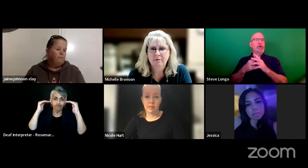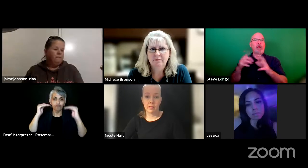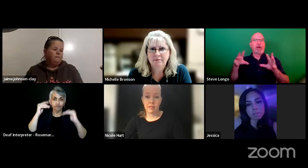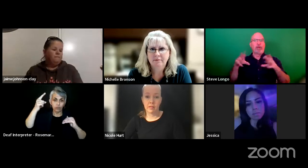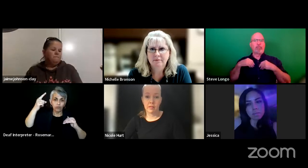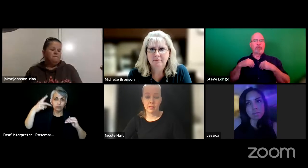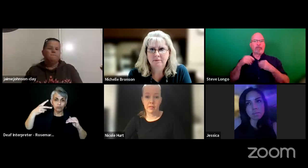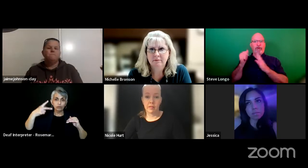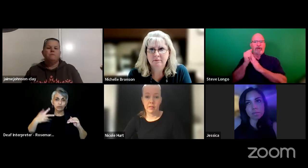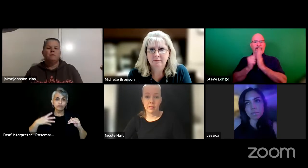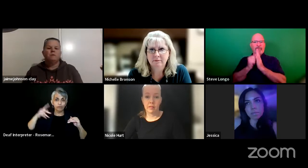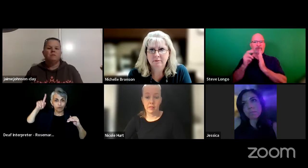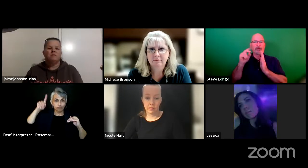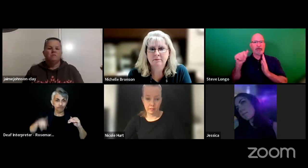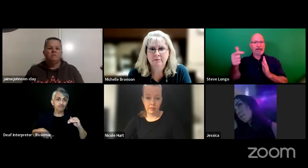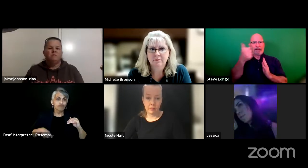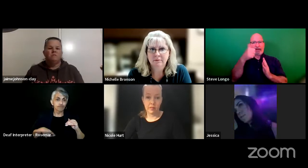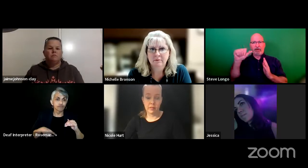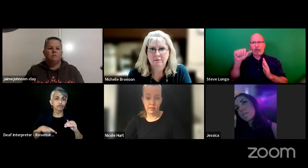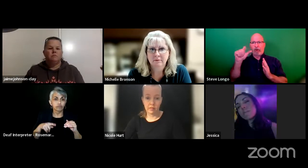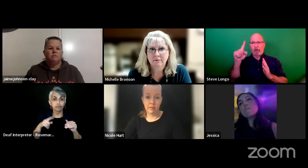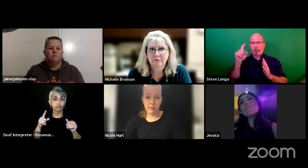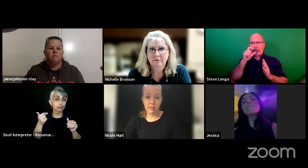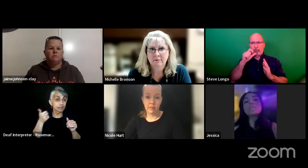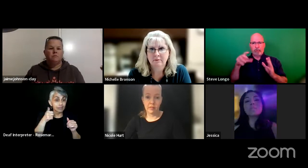follow it in order, starting with